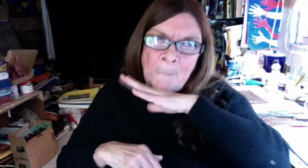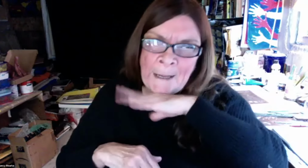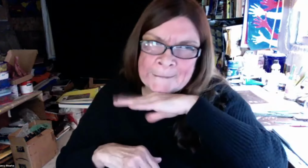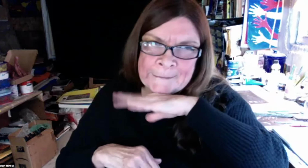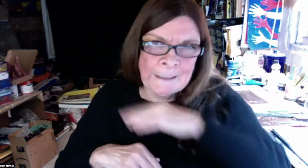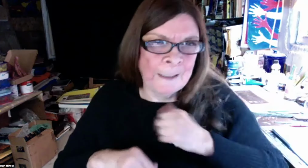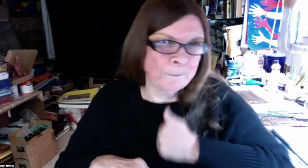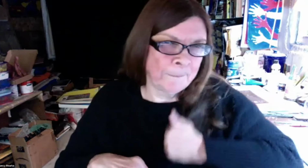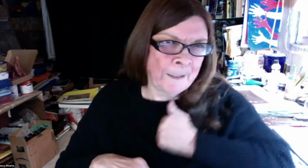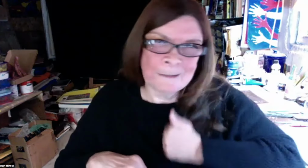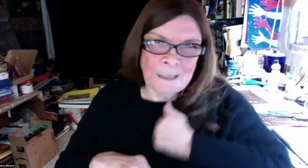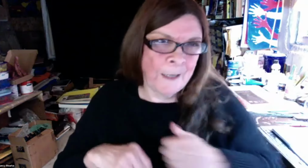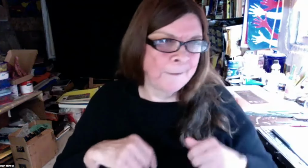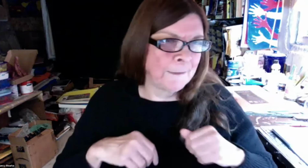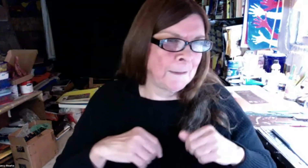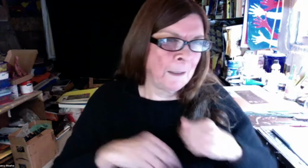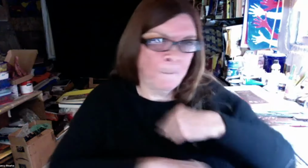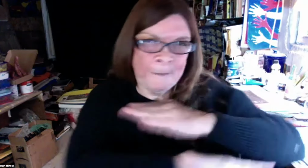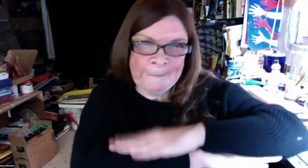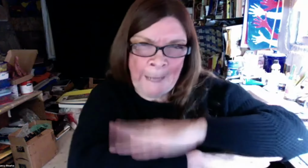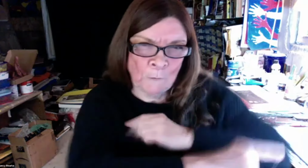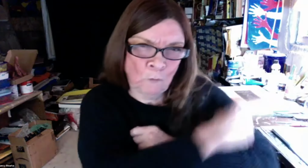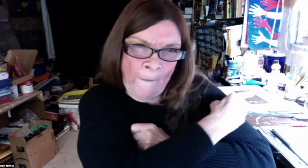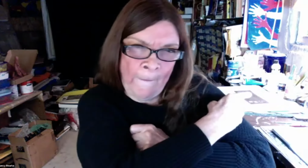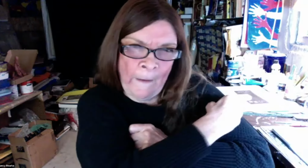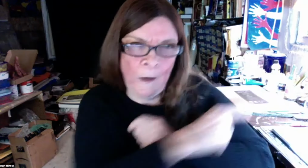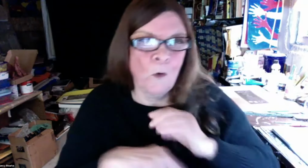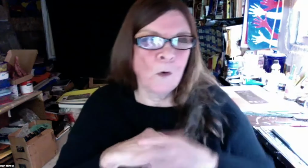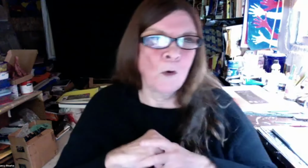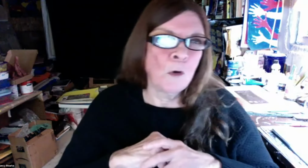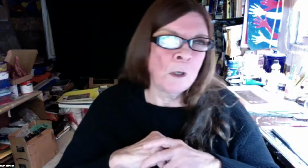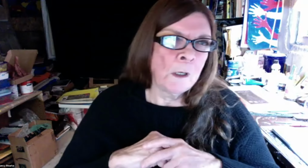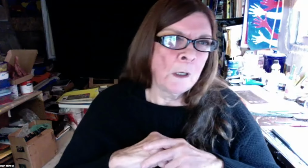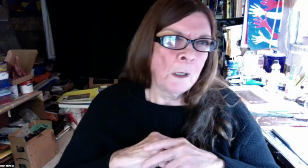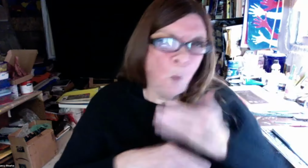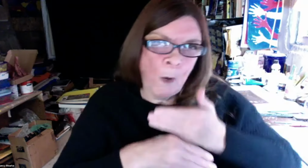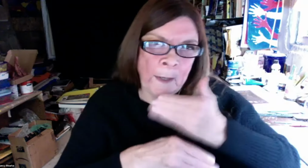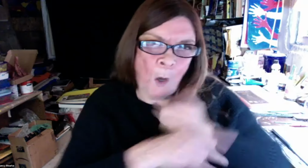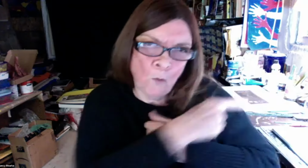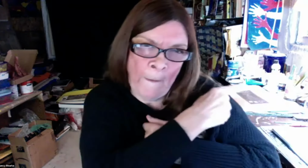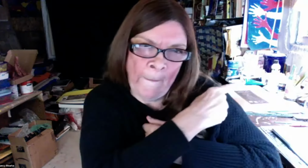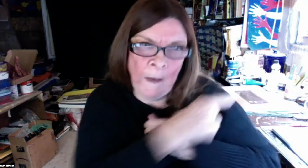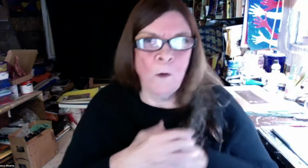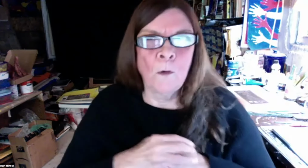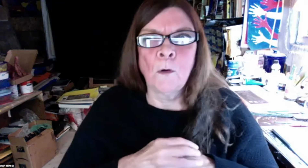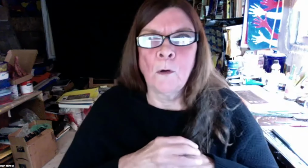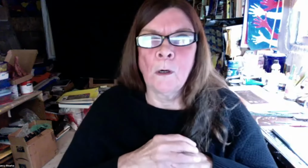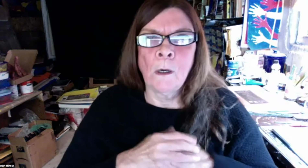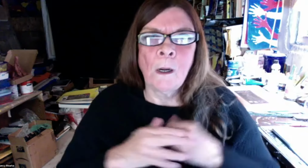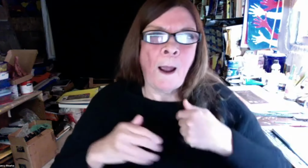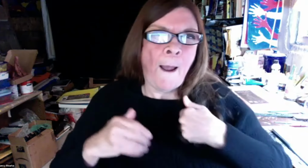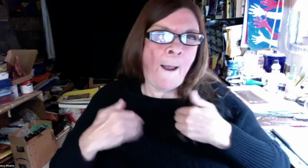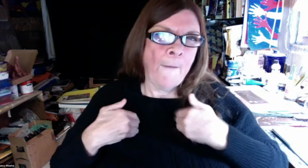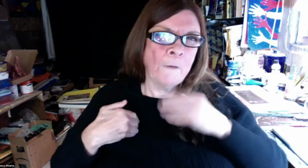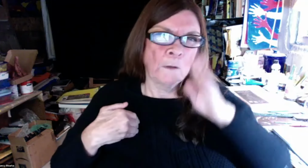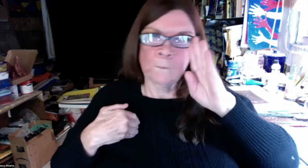art supplies and materials surrounding me and it's quite messy. I apologize for that. I have a desk to my